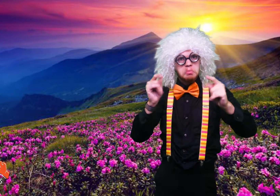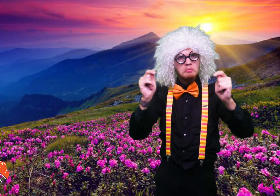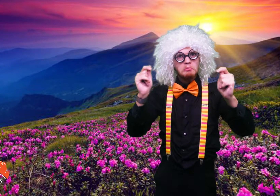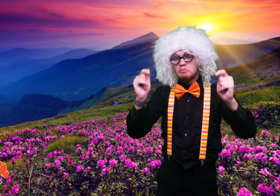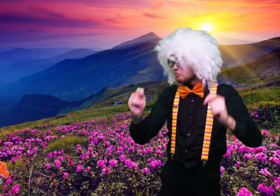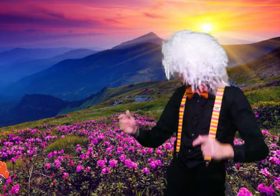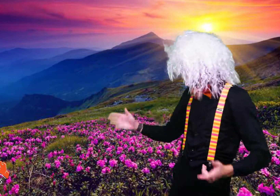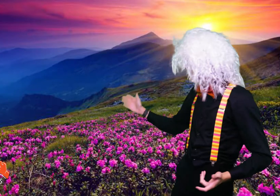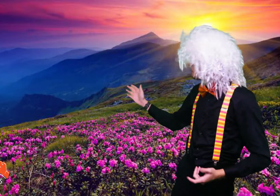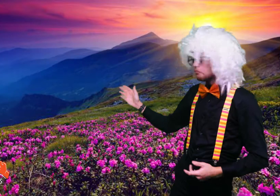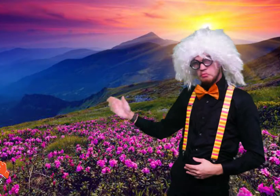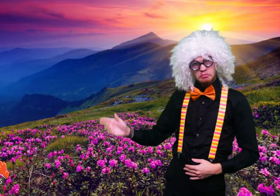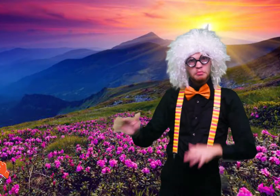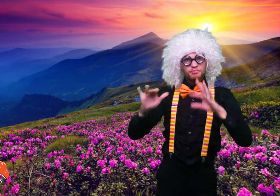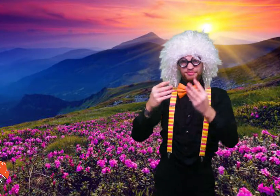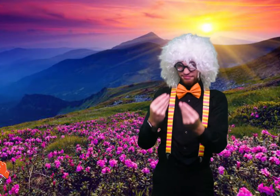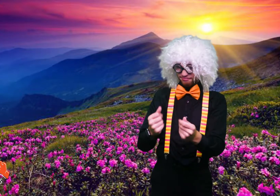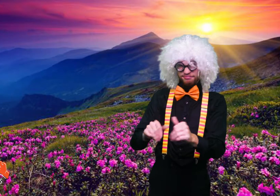All the snow has been melted and turned into water.